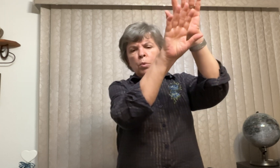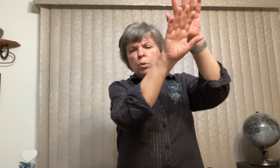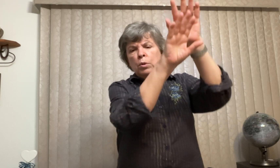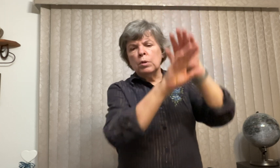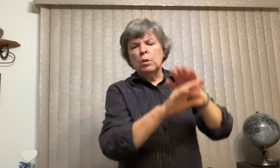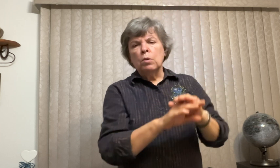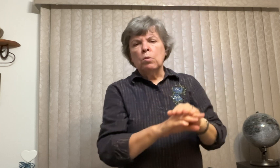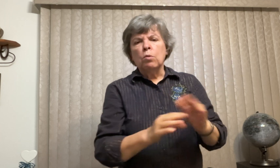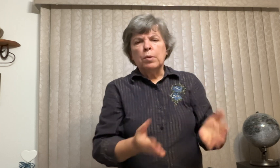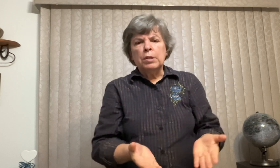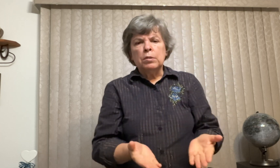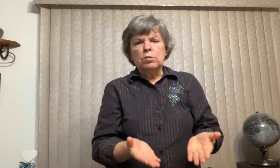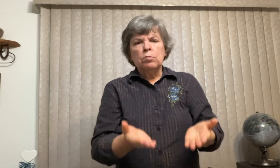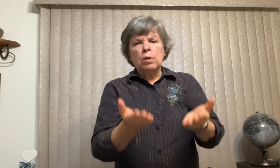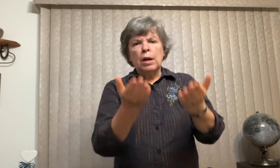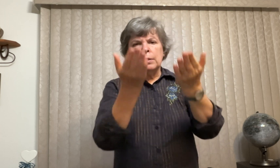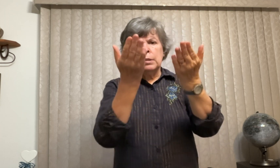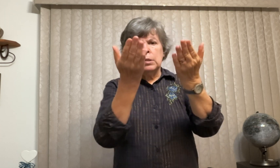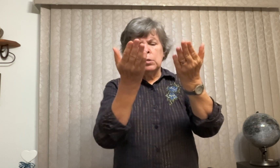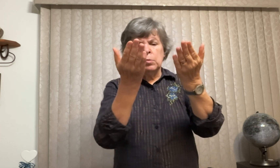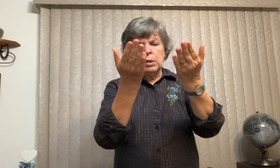more, or we could do rise this way.